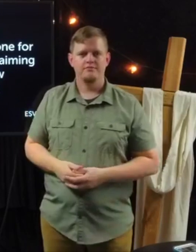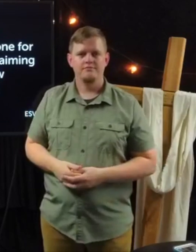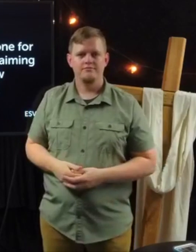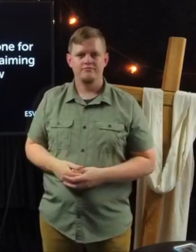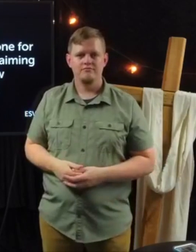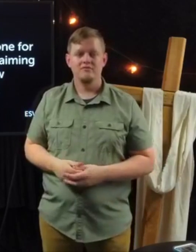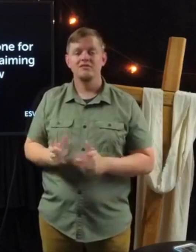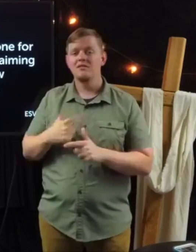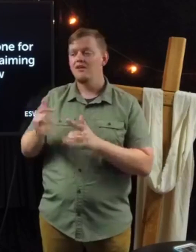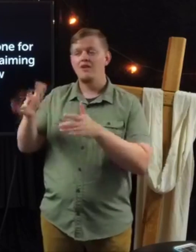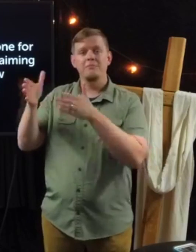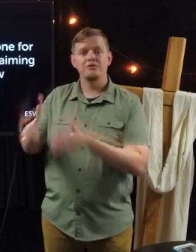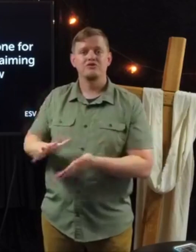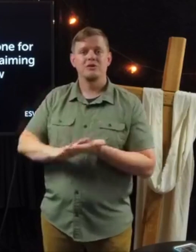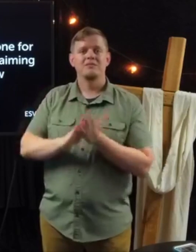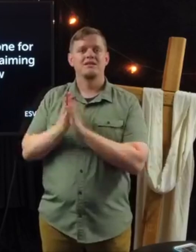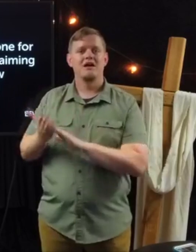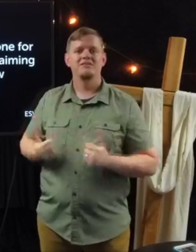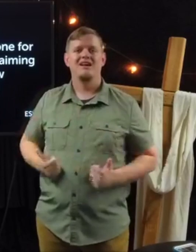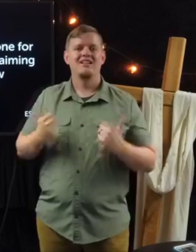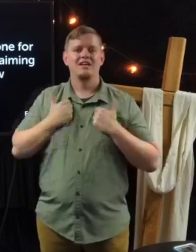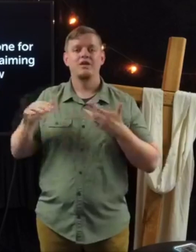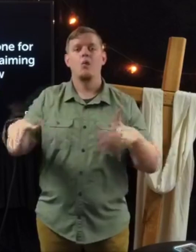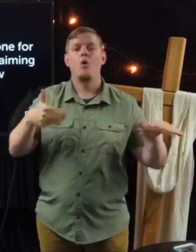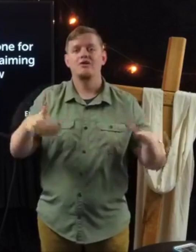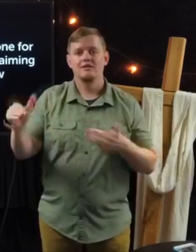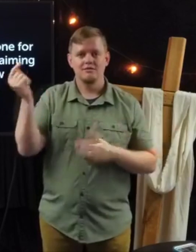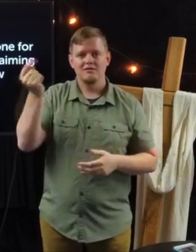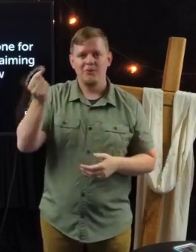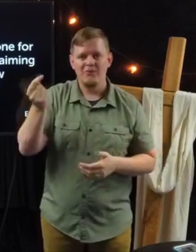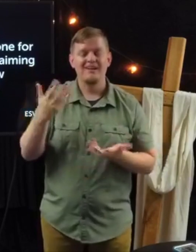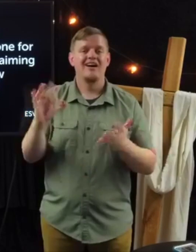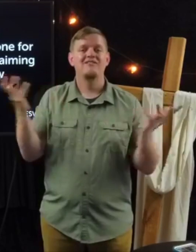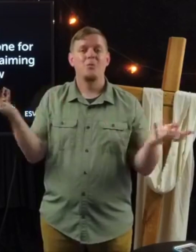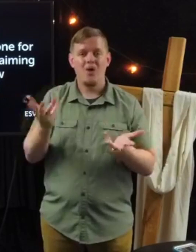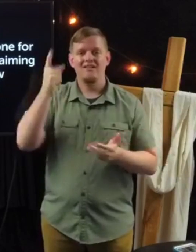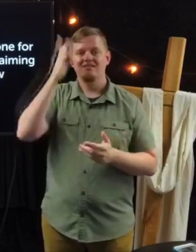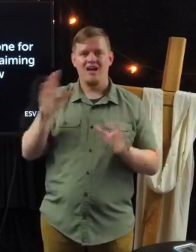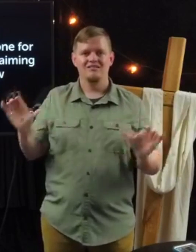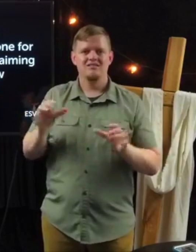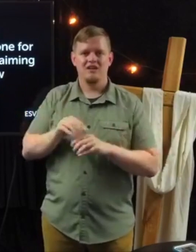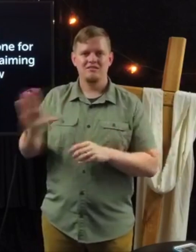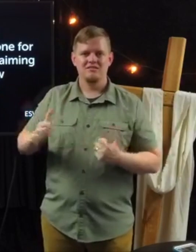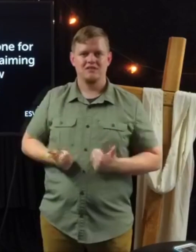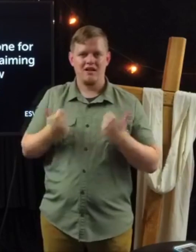you. And then that person became a living, walking testament of what God had done in his life.